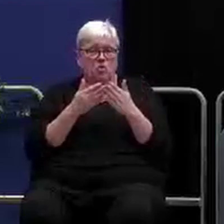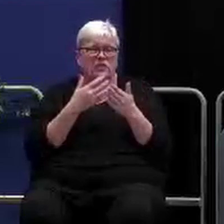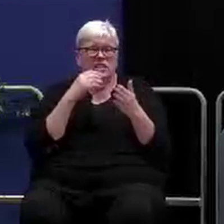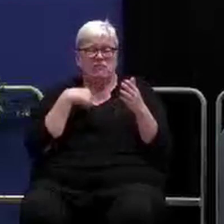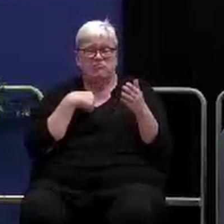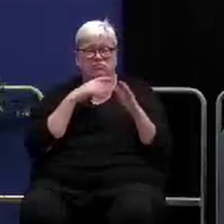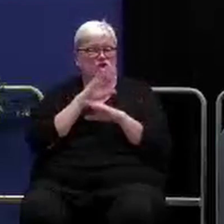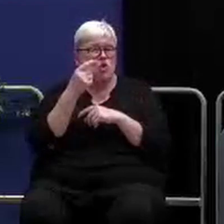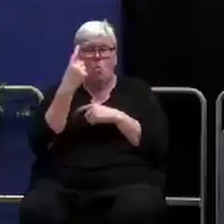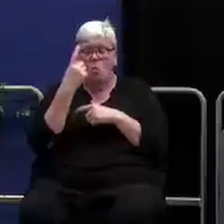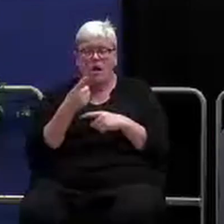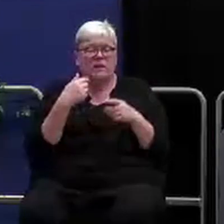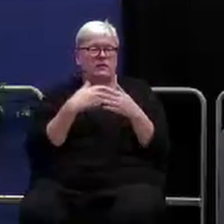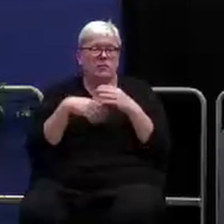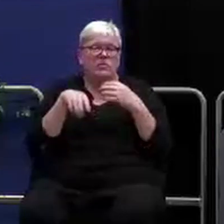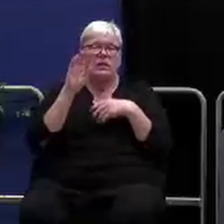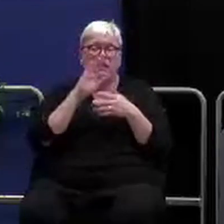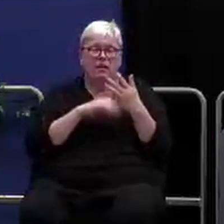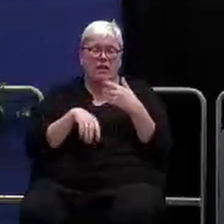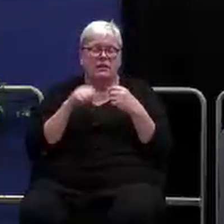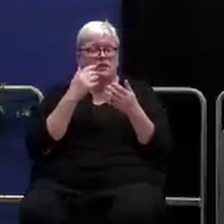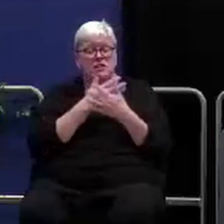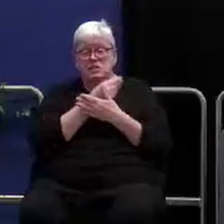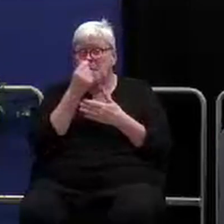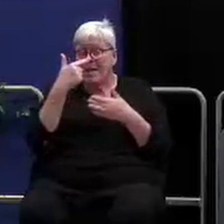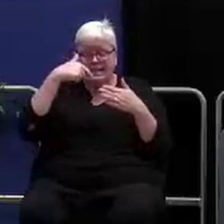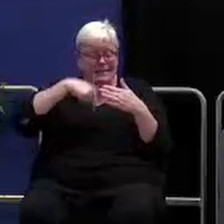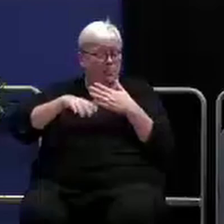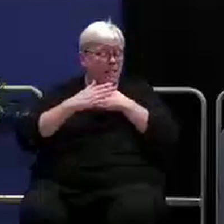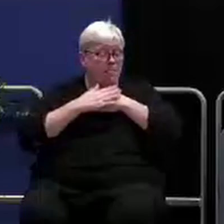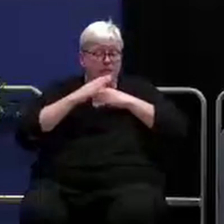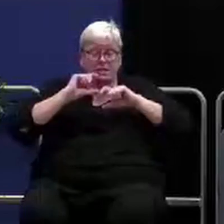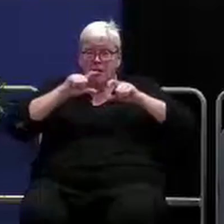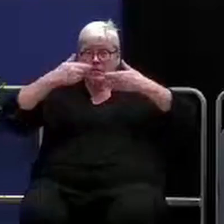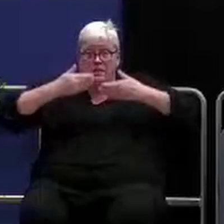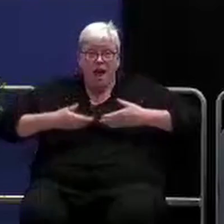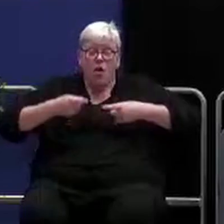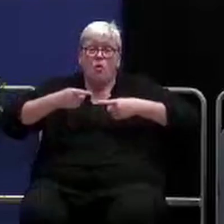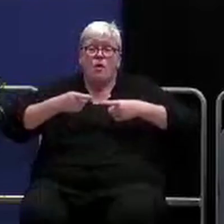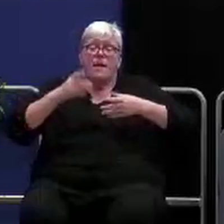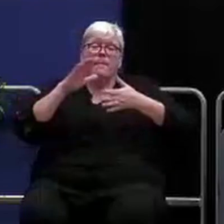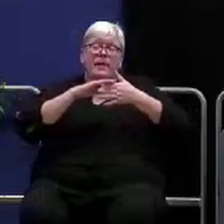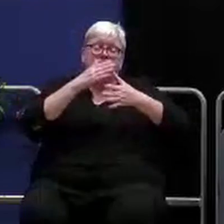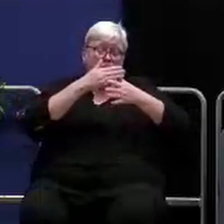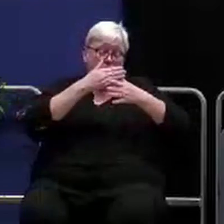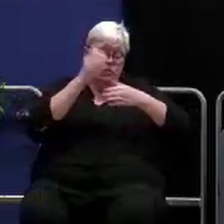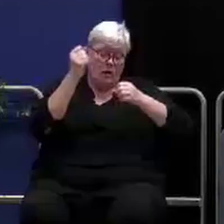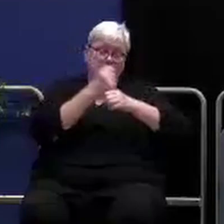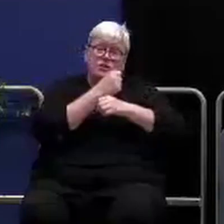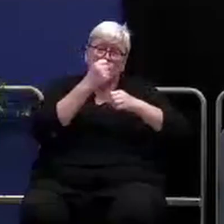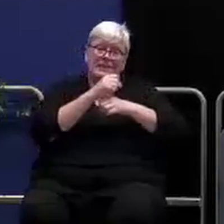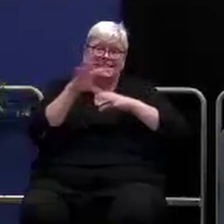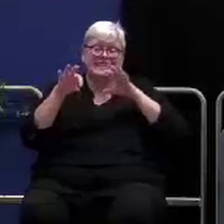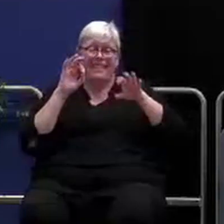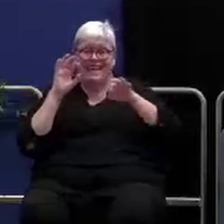of the 7 Narnia books that I deeply, deeply love now. And in some ways, because what I'm doing is so